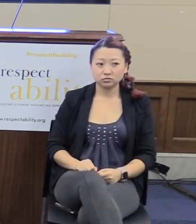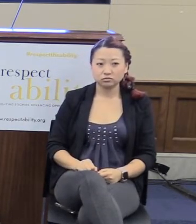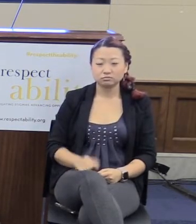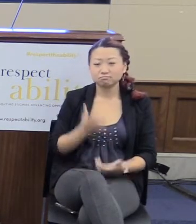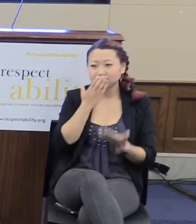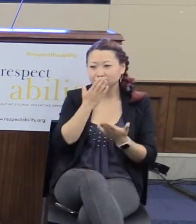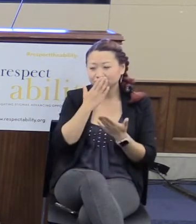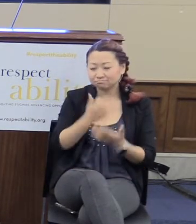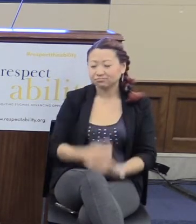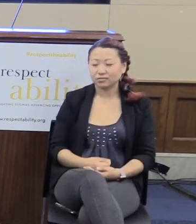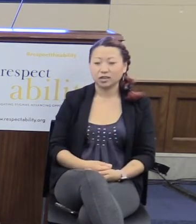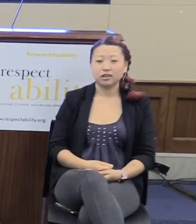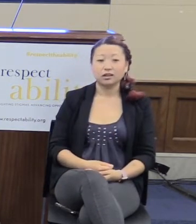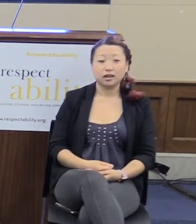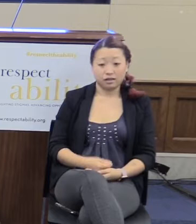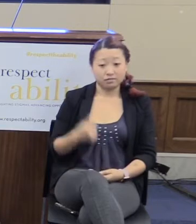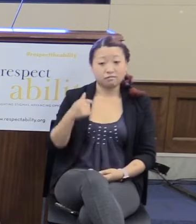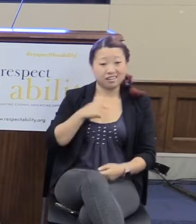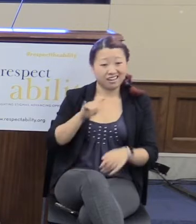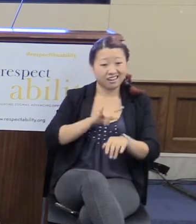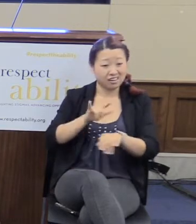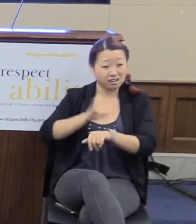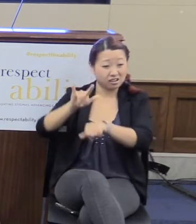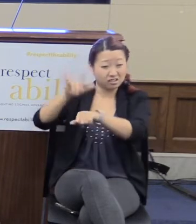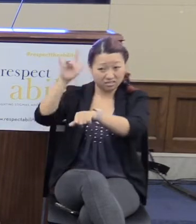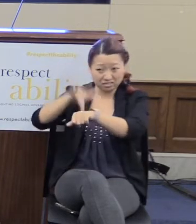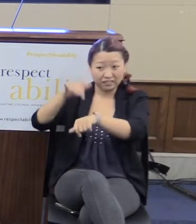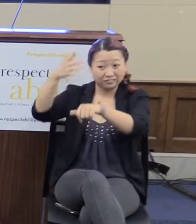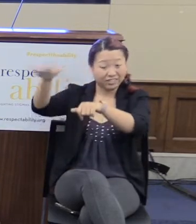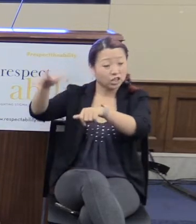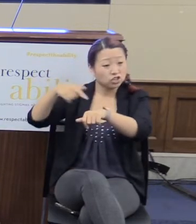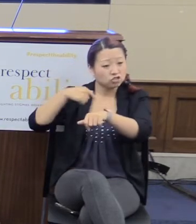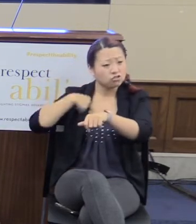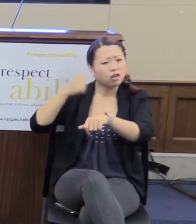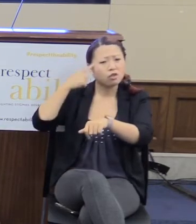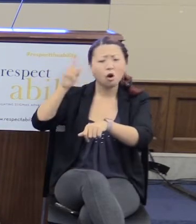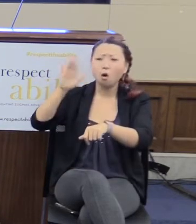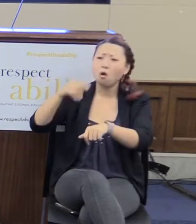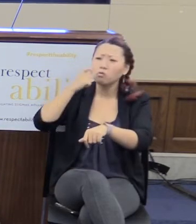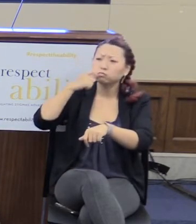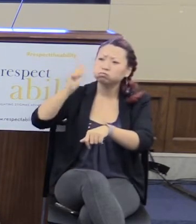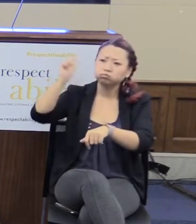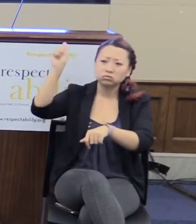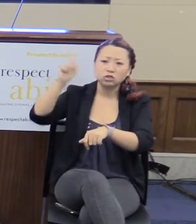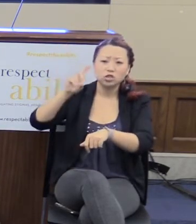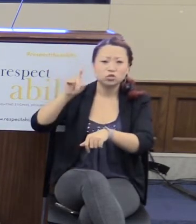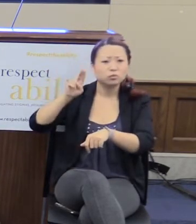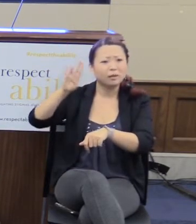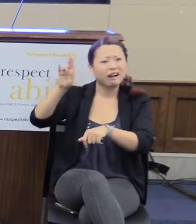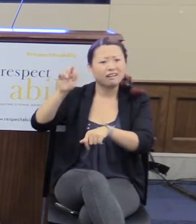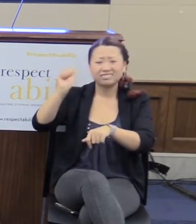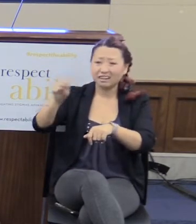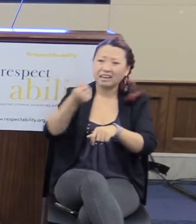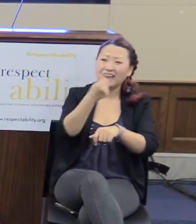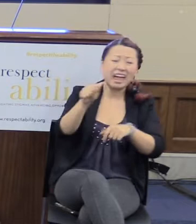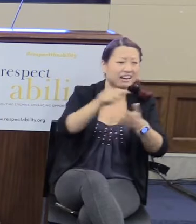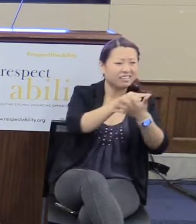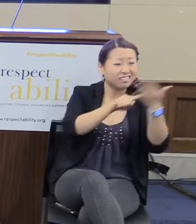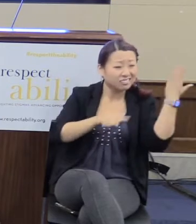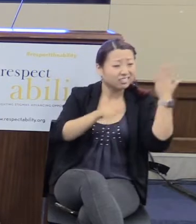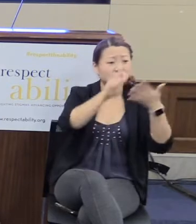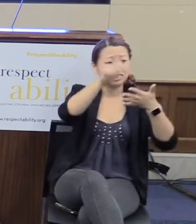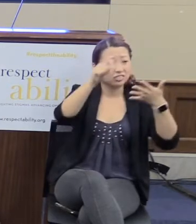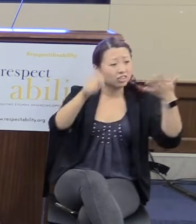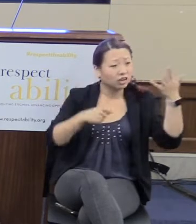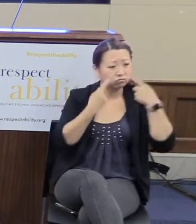thank you. And after I did that, I said, well, if I can do Dubai, I can do anything. And I actually triggered that. My God, the